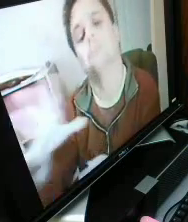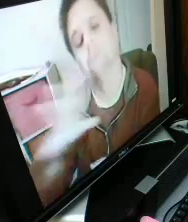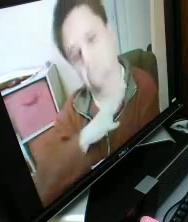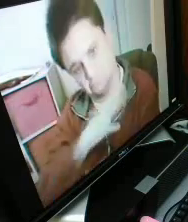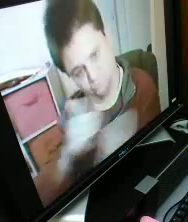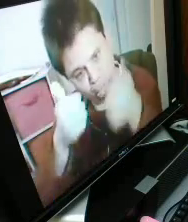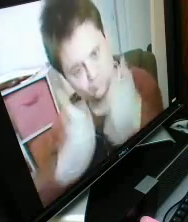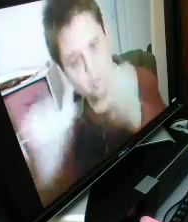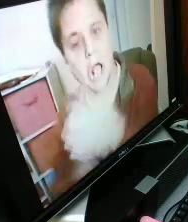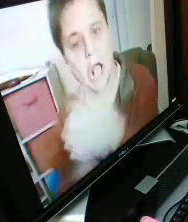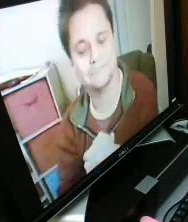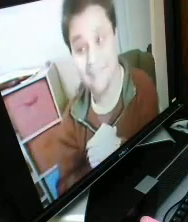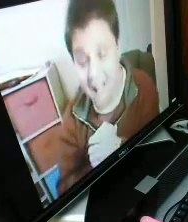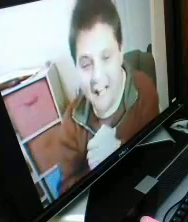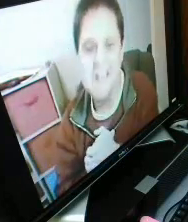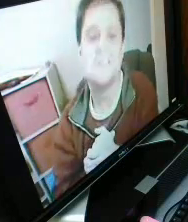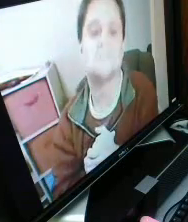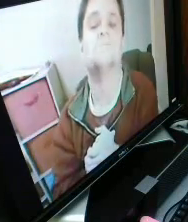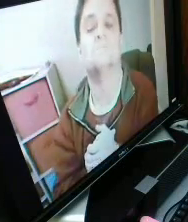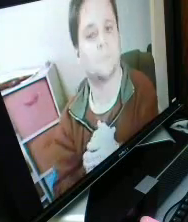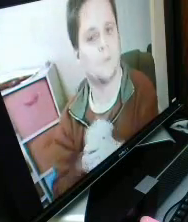might have to ask you to leave. Okay, we'll try.